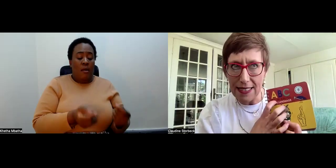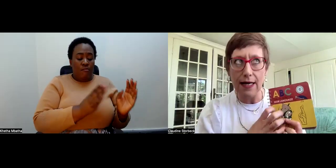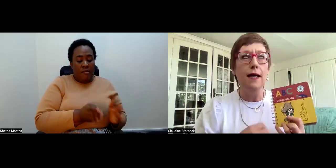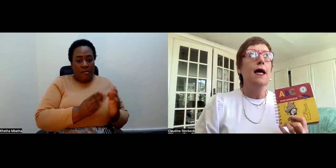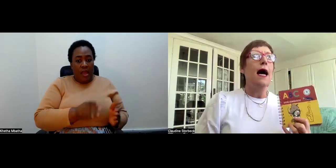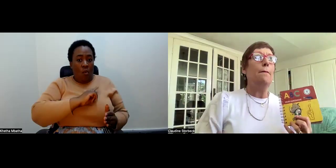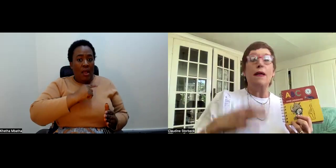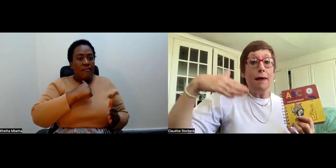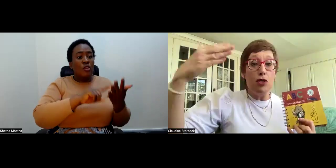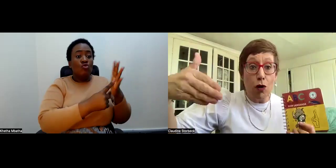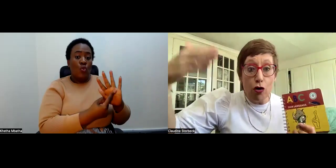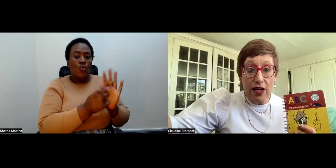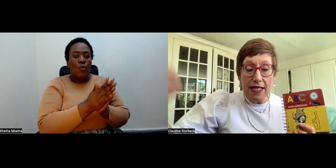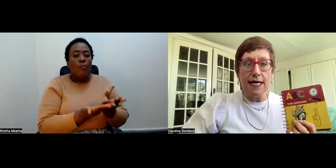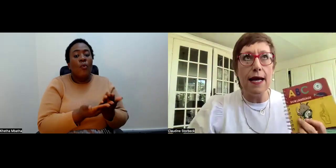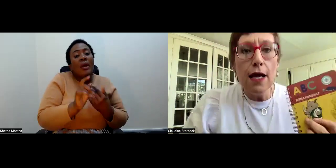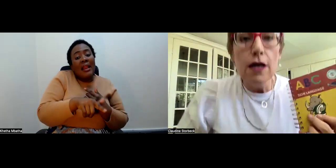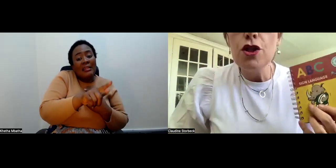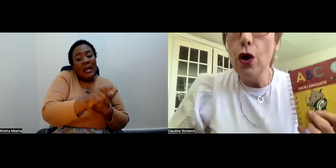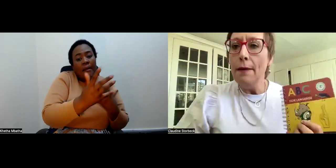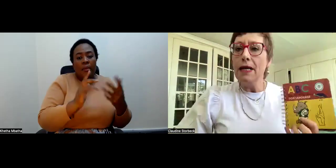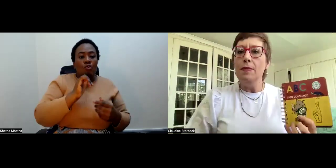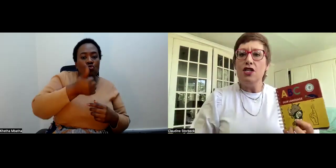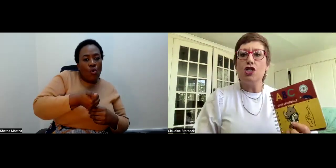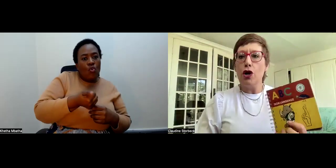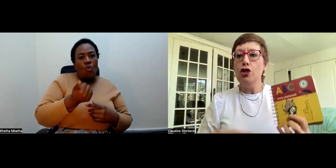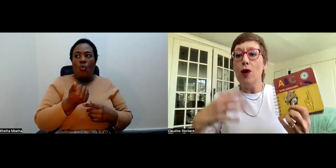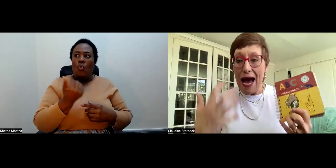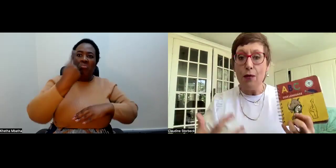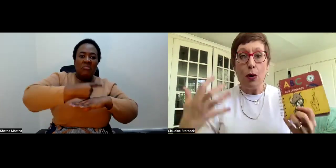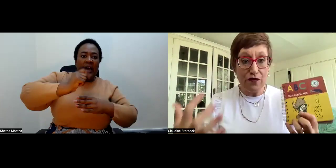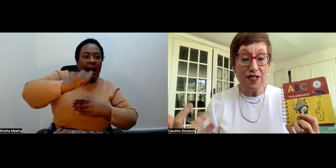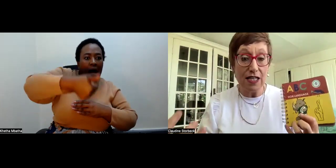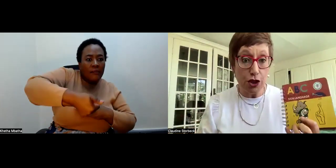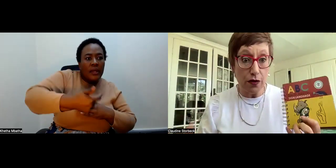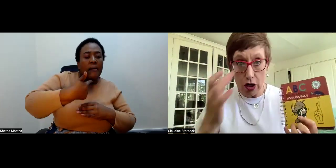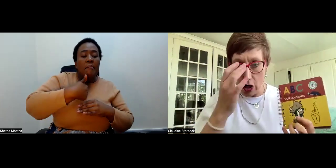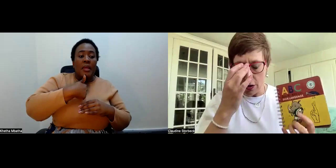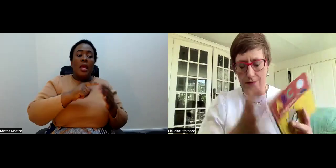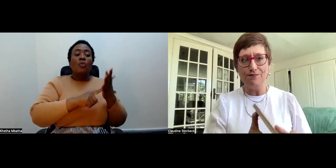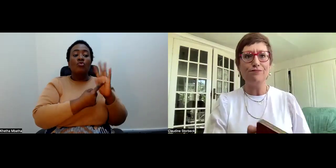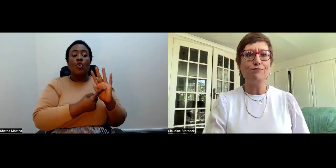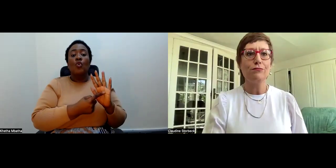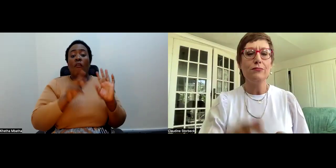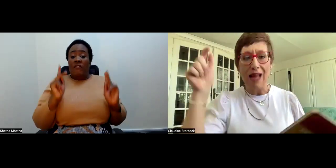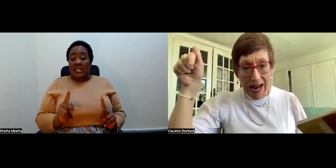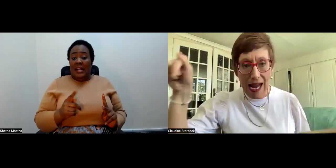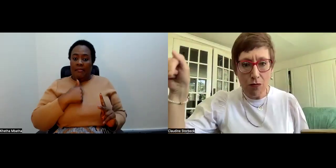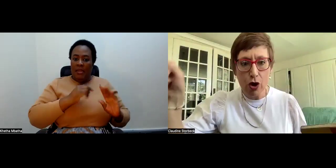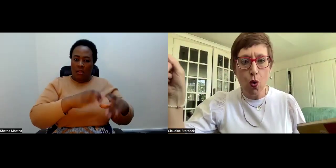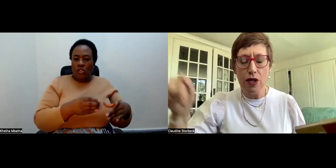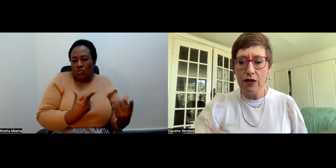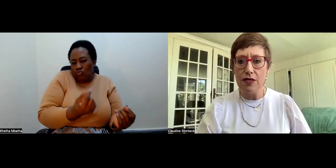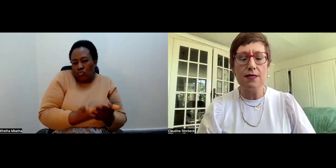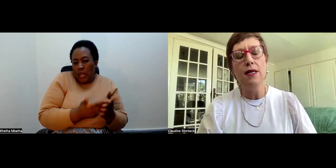book later. It may be tomorrow or the next day. So I'm going to be just showing you how I would physically do it in the class. I